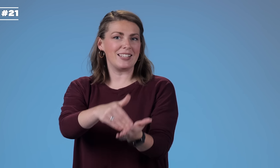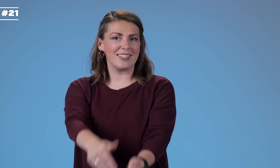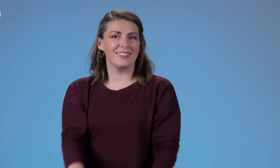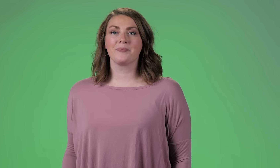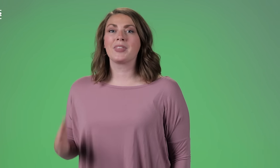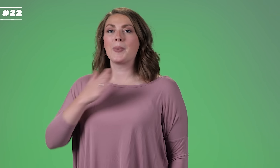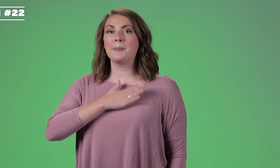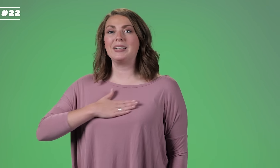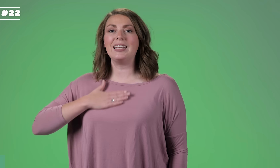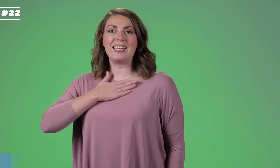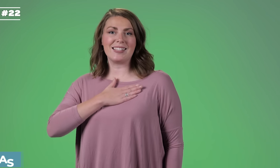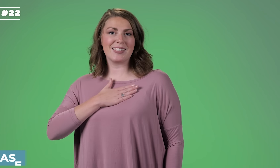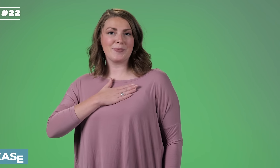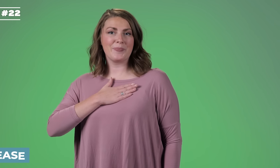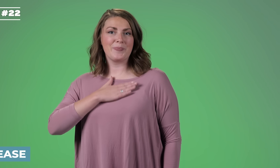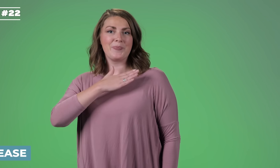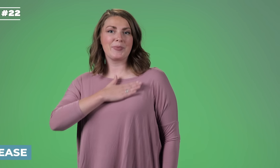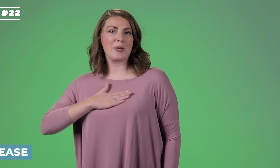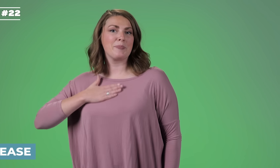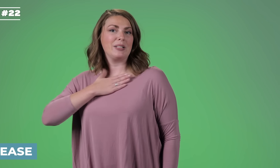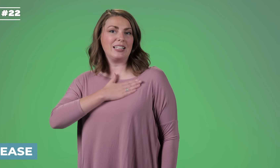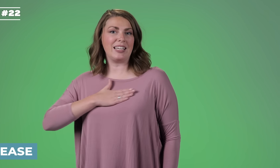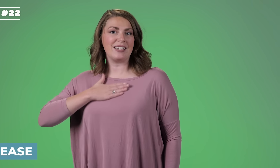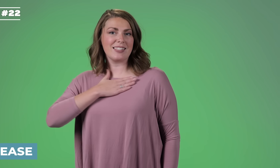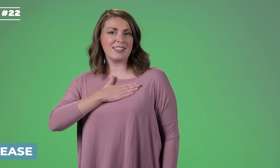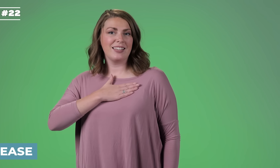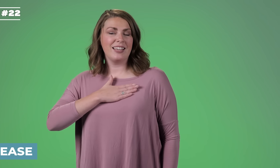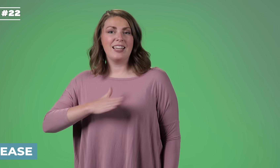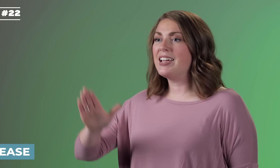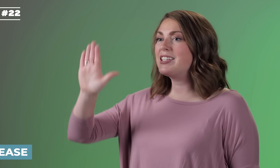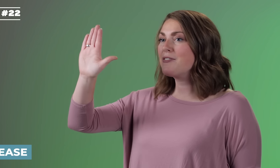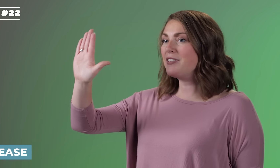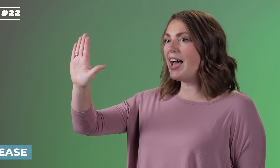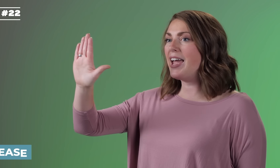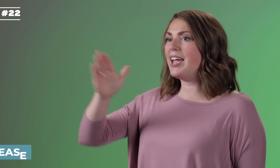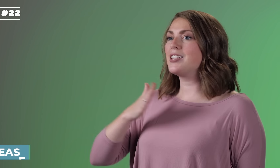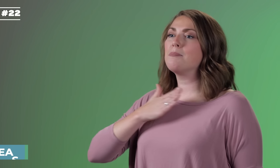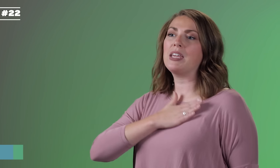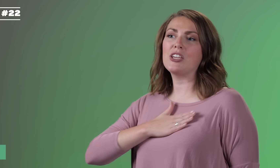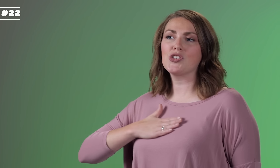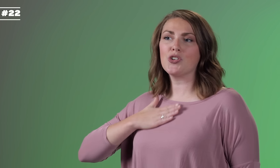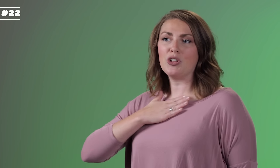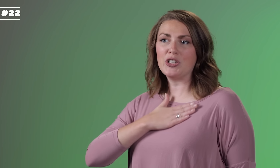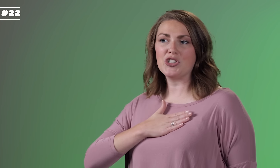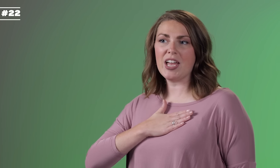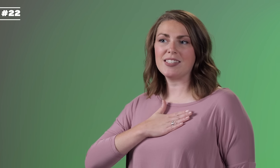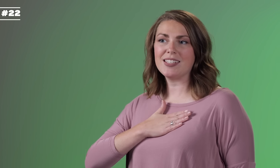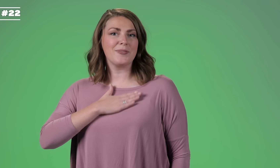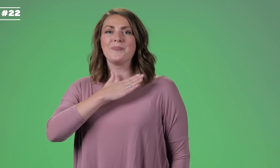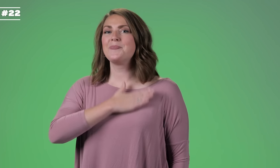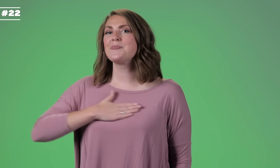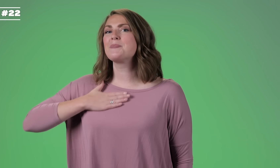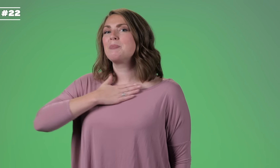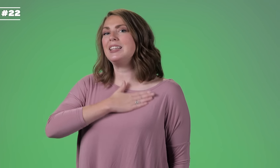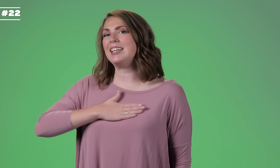repeat. Please. Please. It's a flat hand making a circle on your chest.